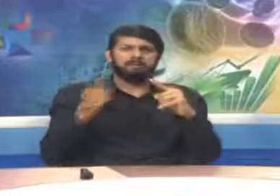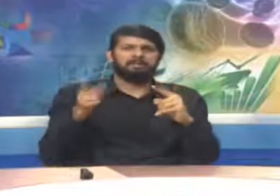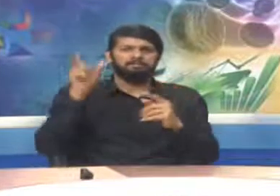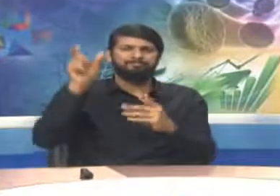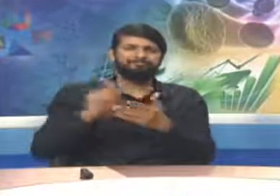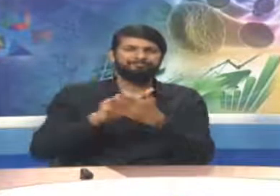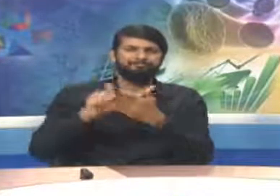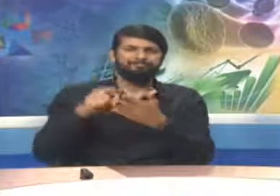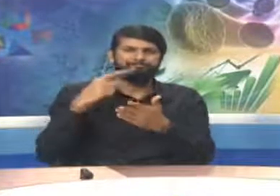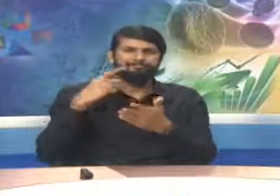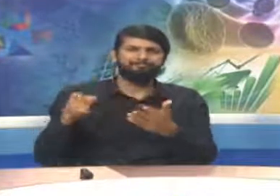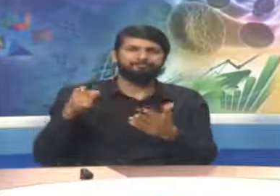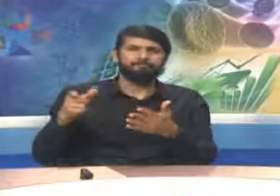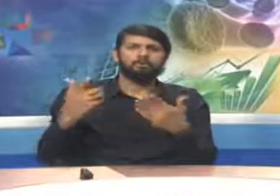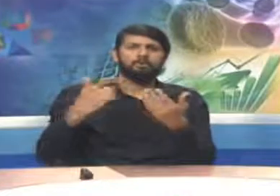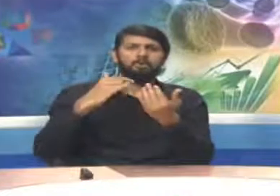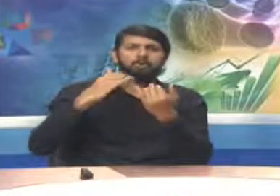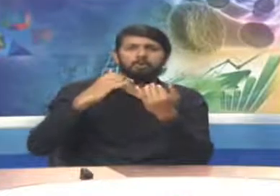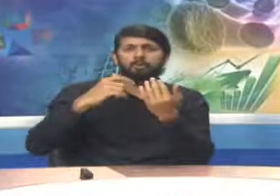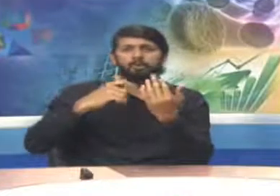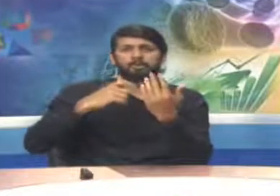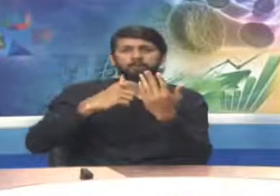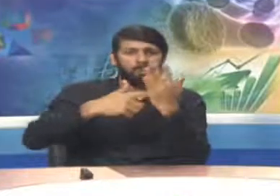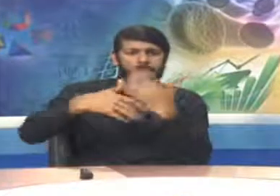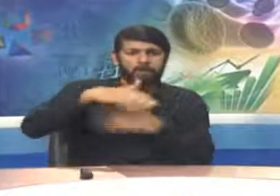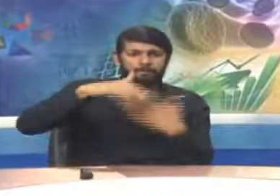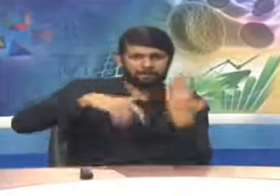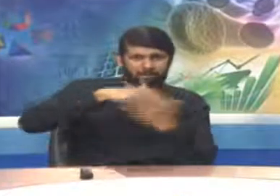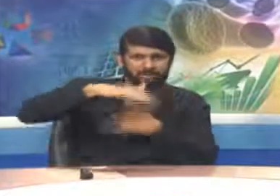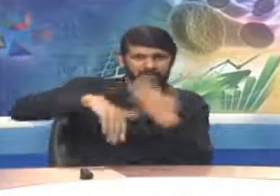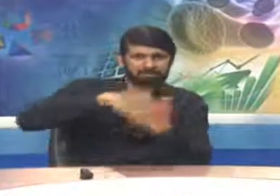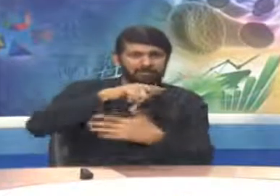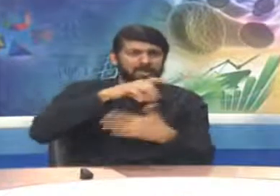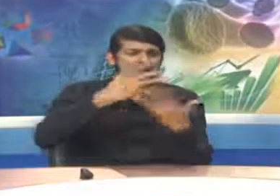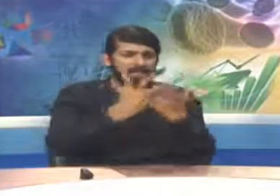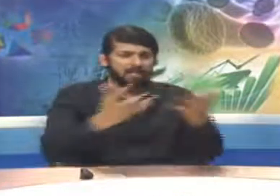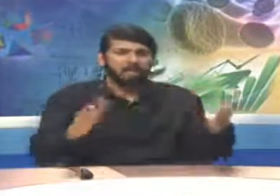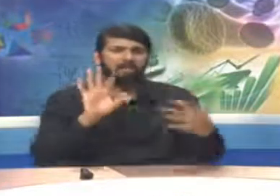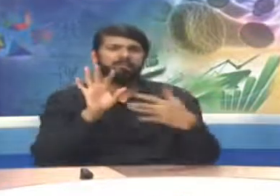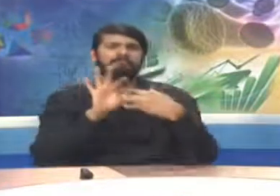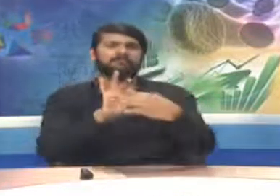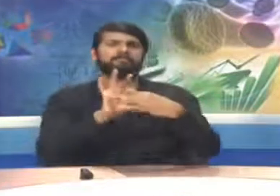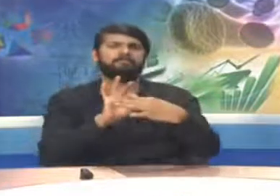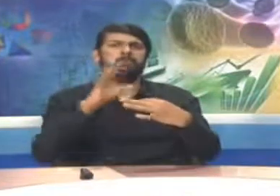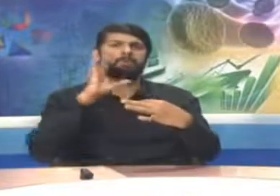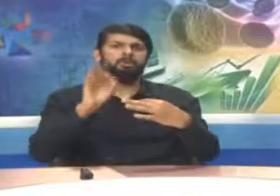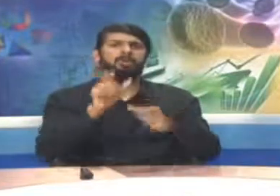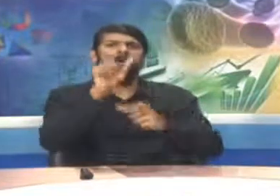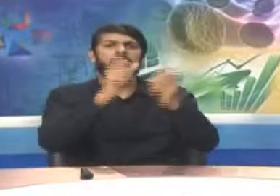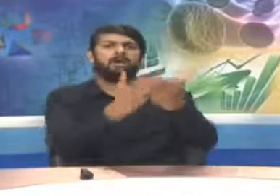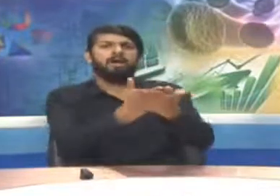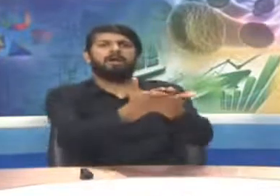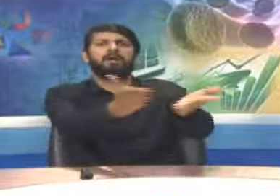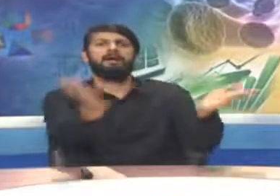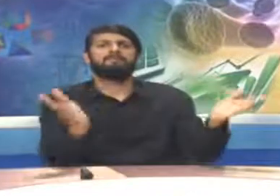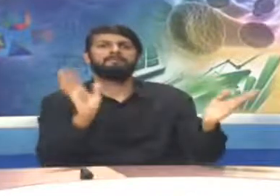social relations among the people? For the Marxist, the relations of